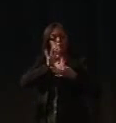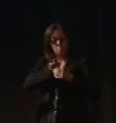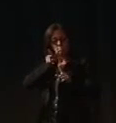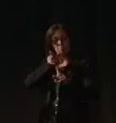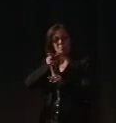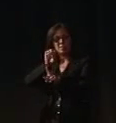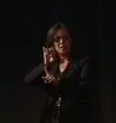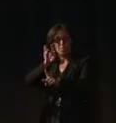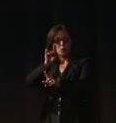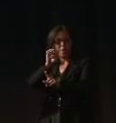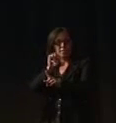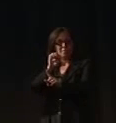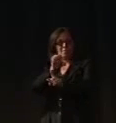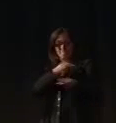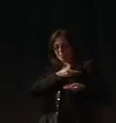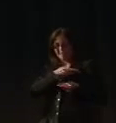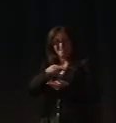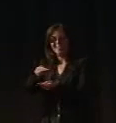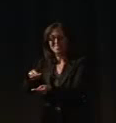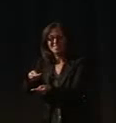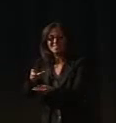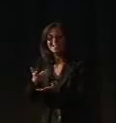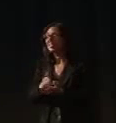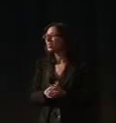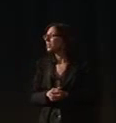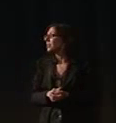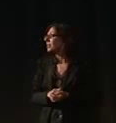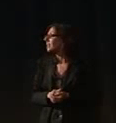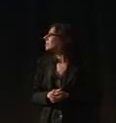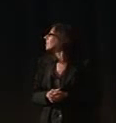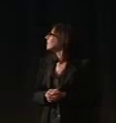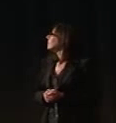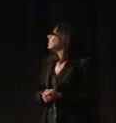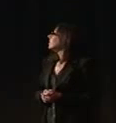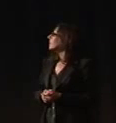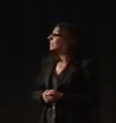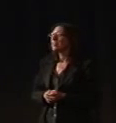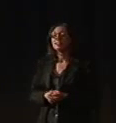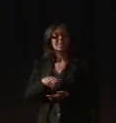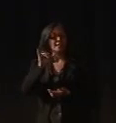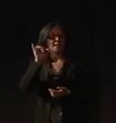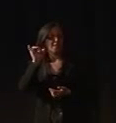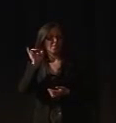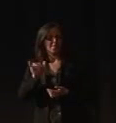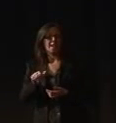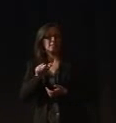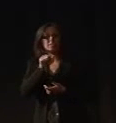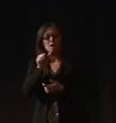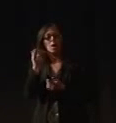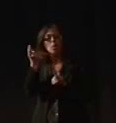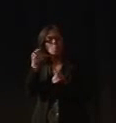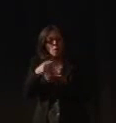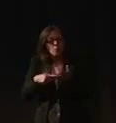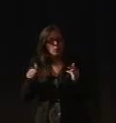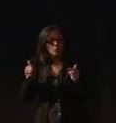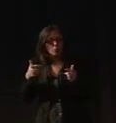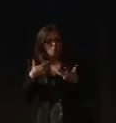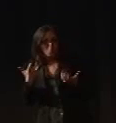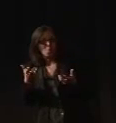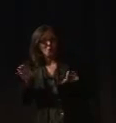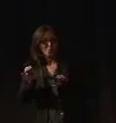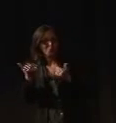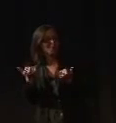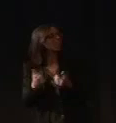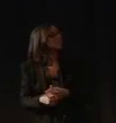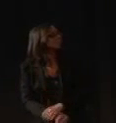not actually what these guys were trying to do in this enterprise. And the connection between the two was even more interesting